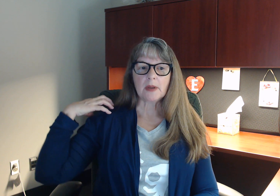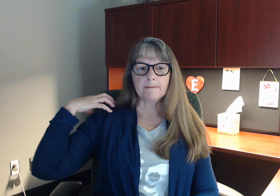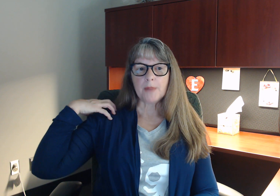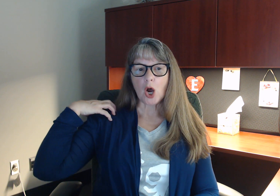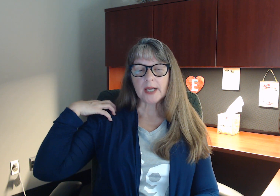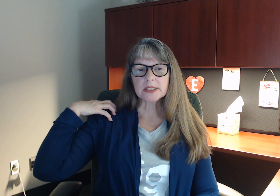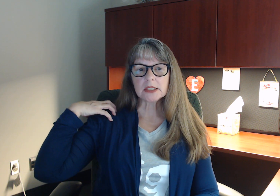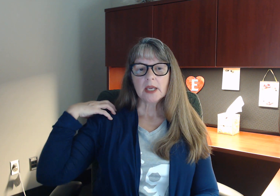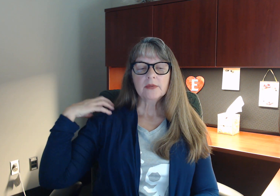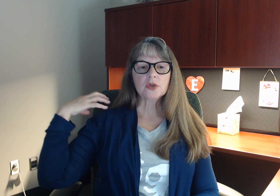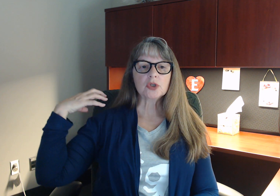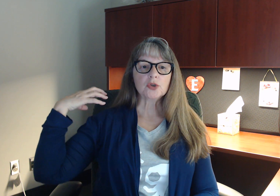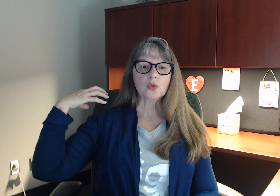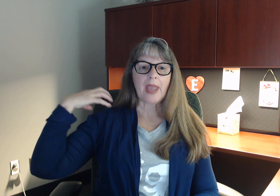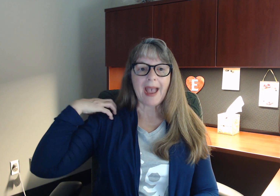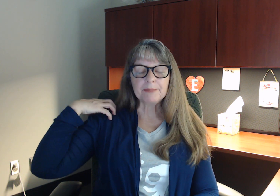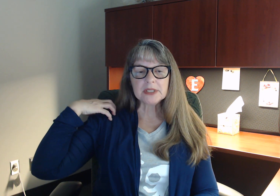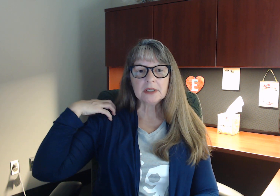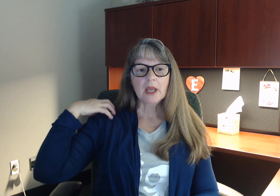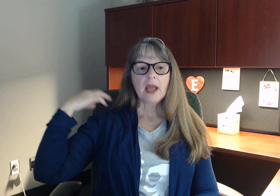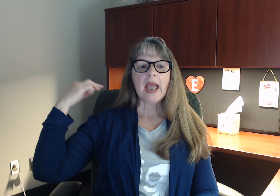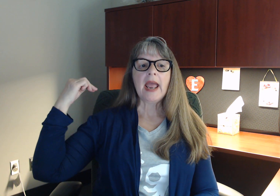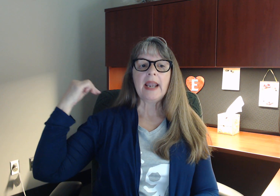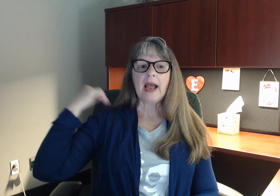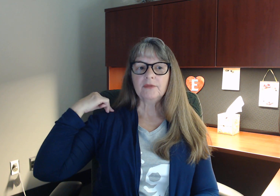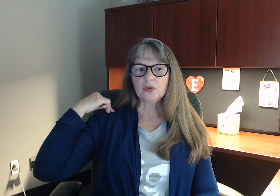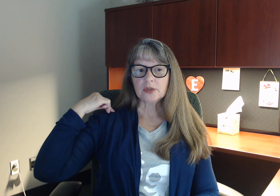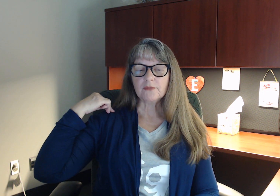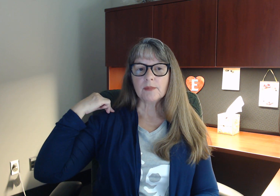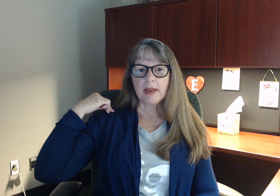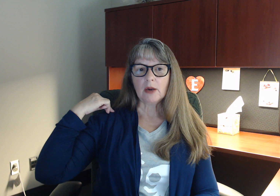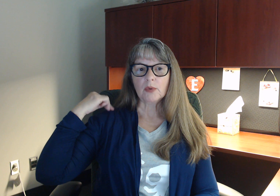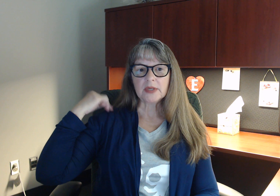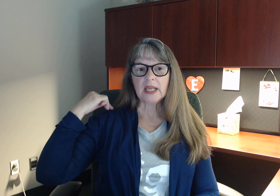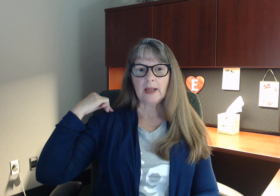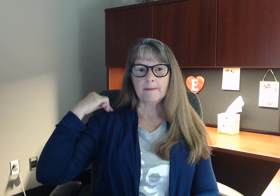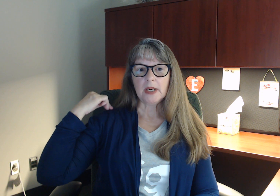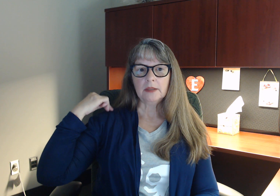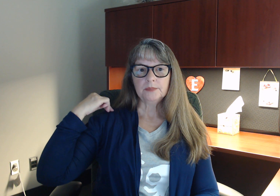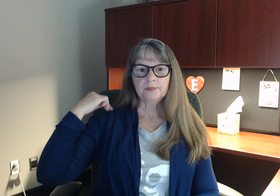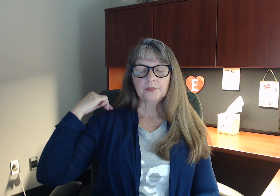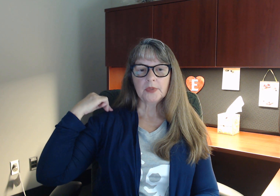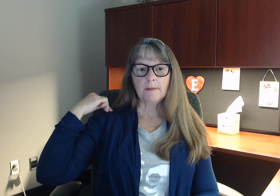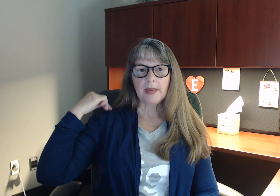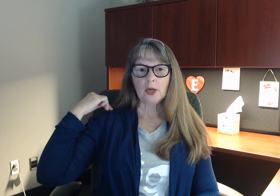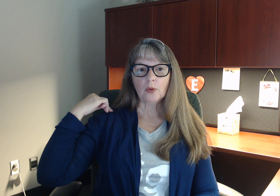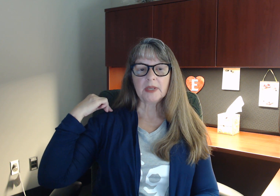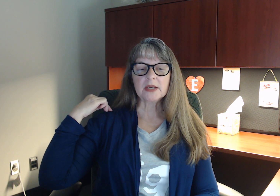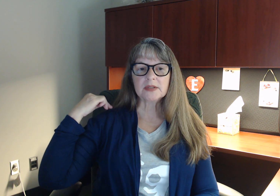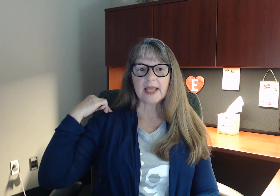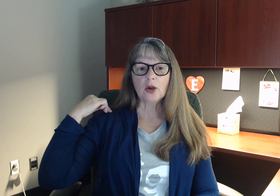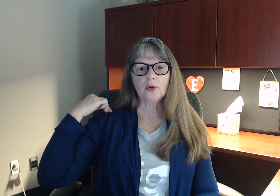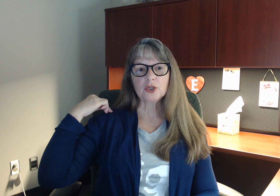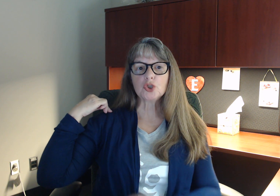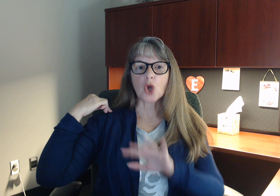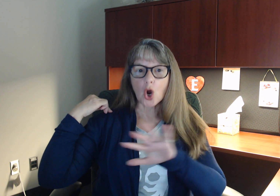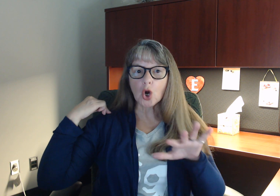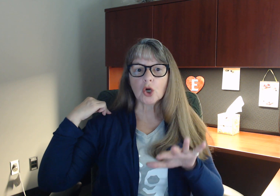boss, this is also captain, and I've used it for mayor with an M. the mayor because they are in charge